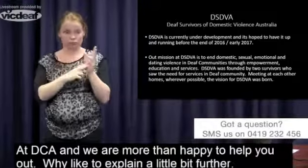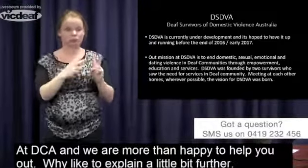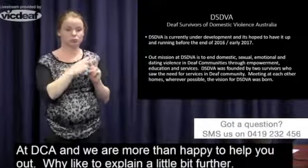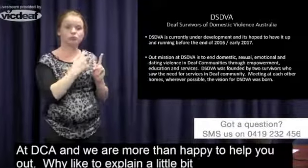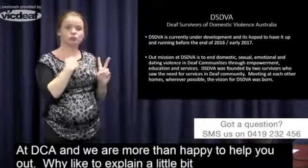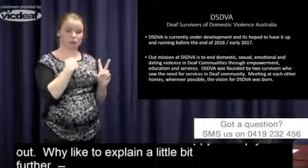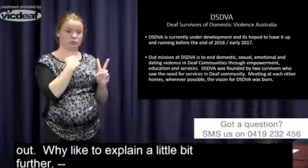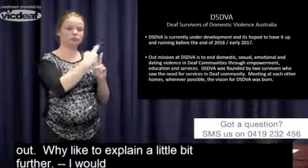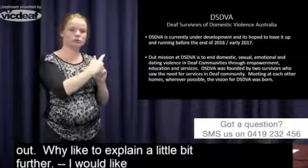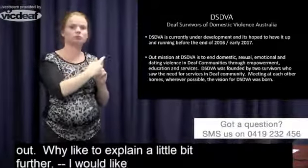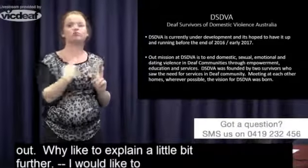So Deborah Swan and myself,